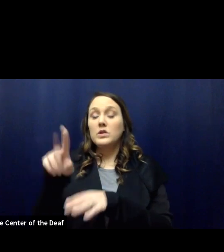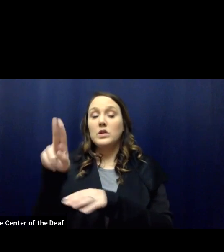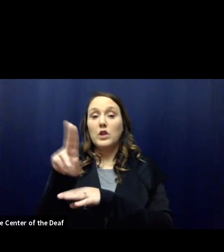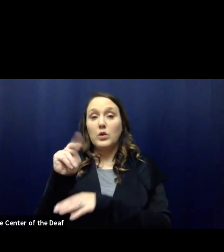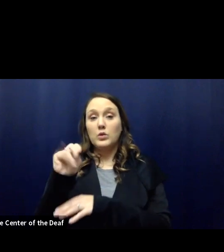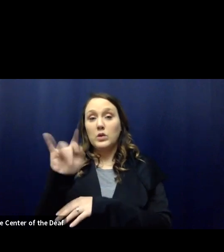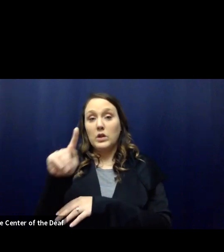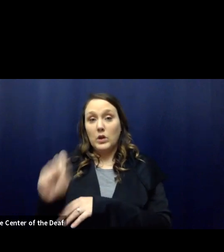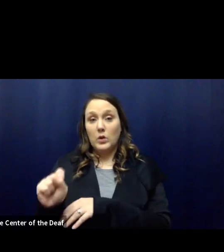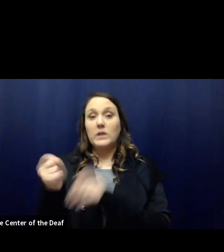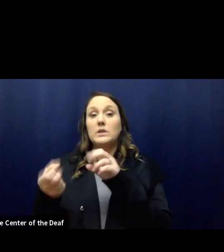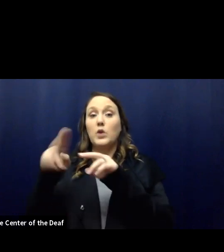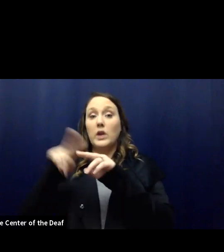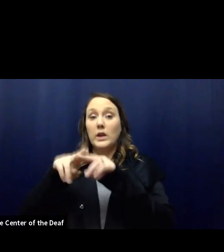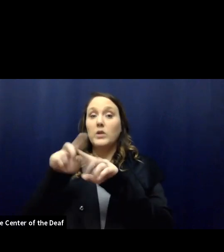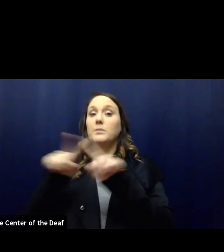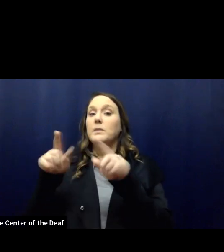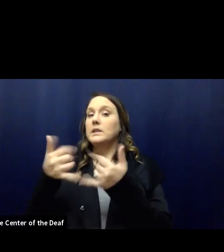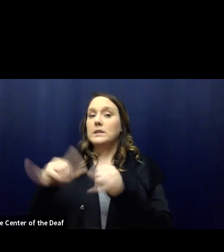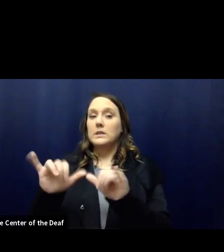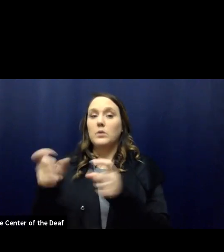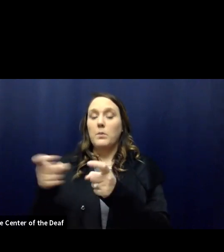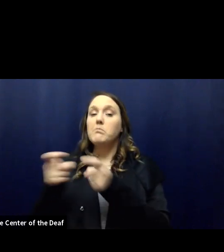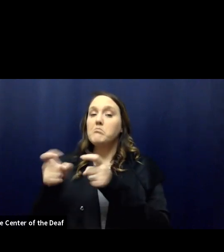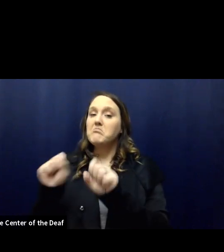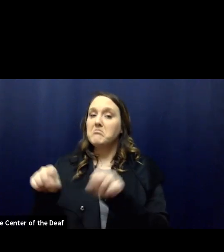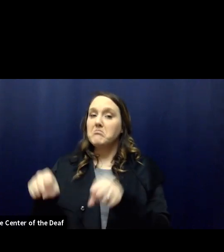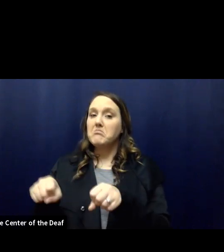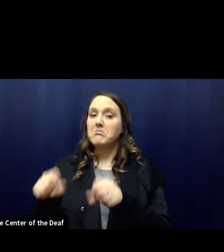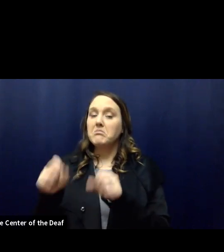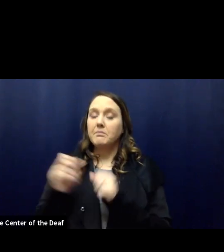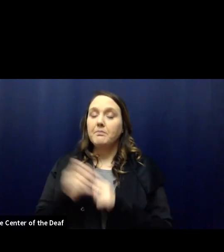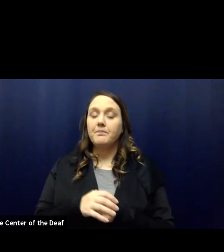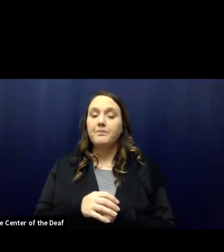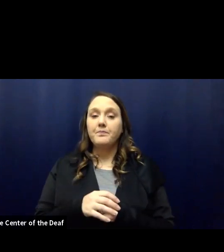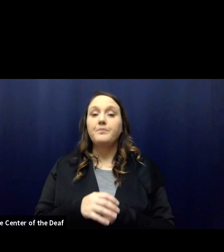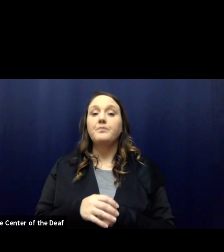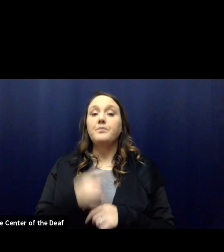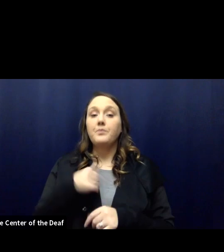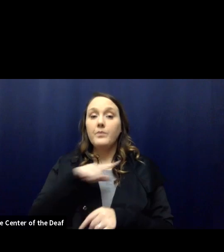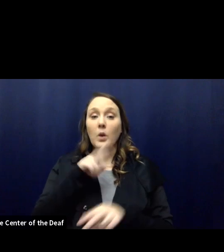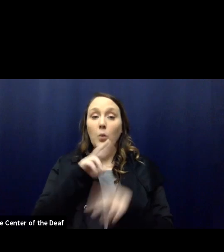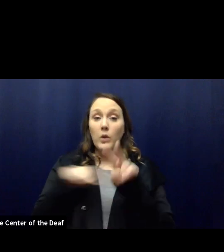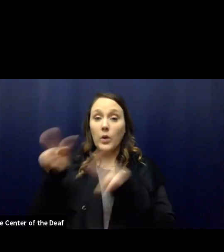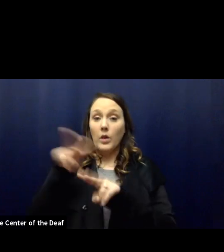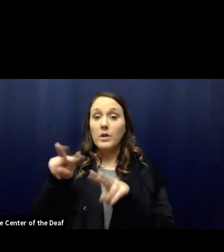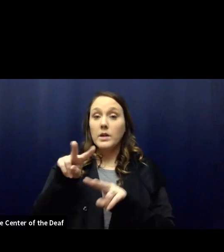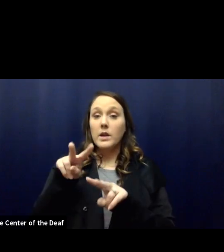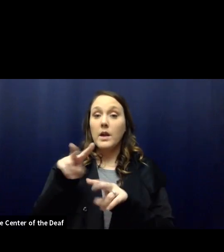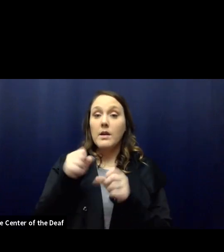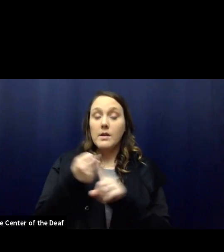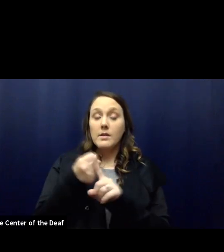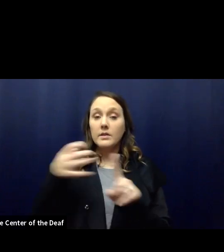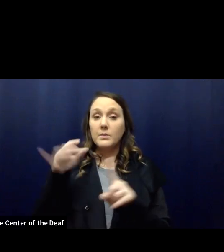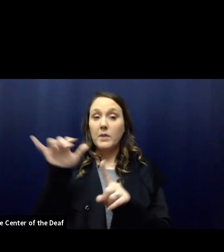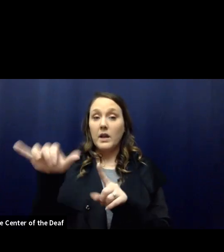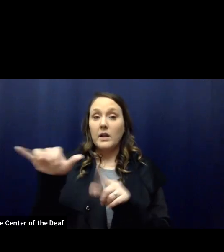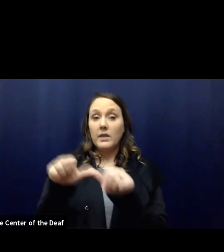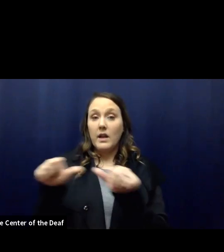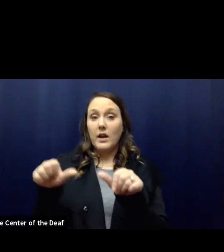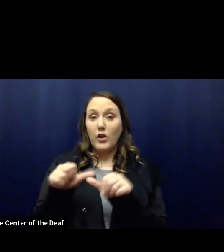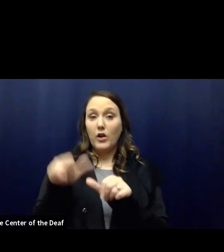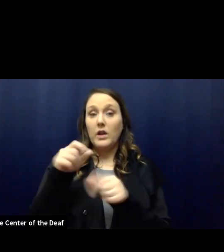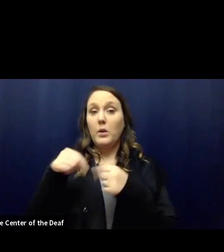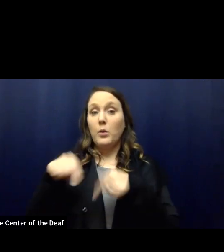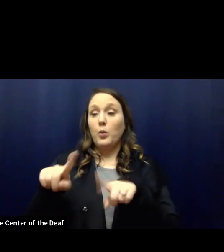are increasing, but still manageable. But we're looking at expanding those areas as the need